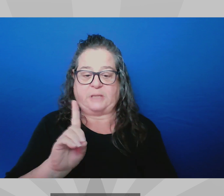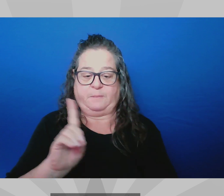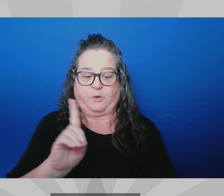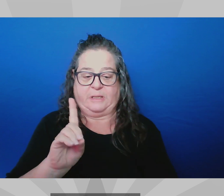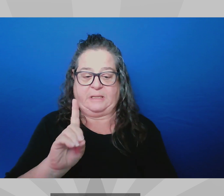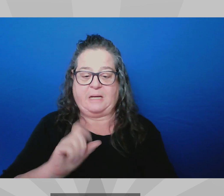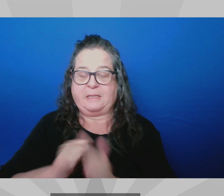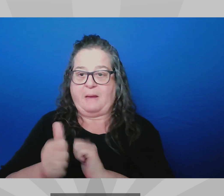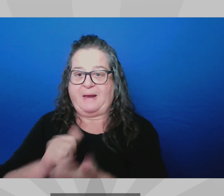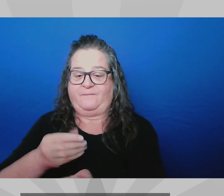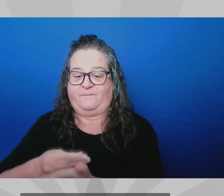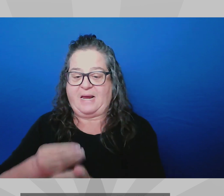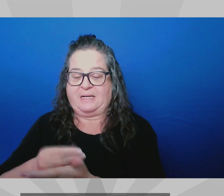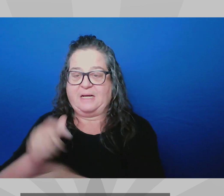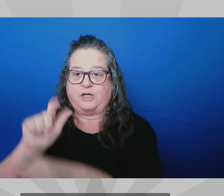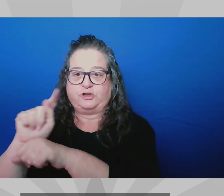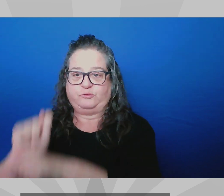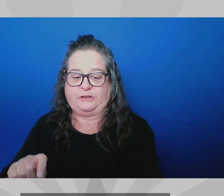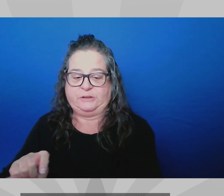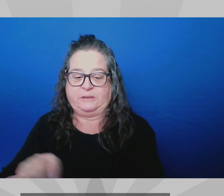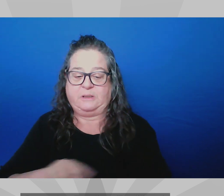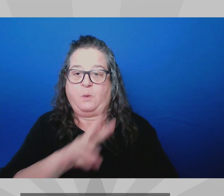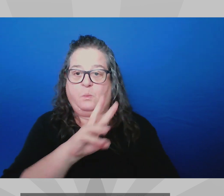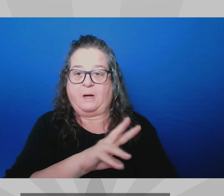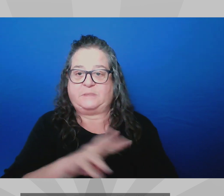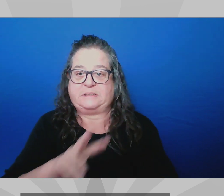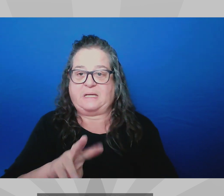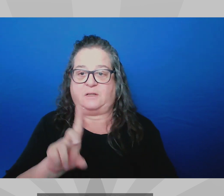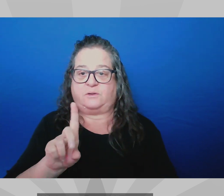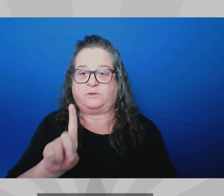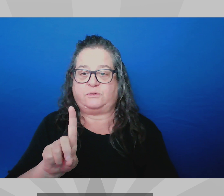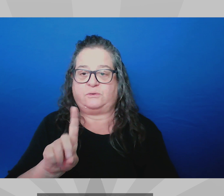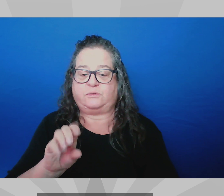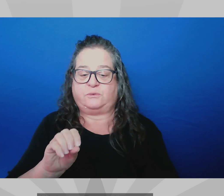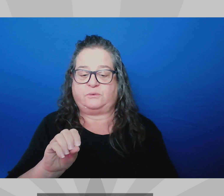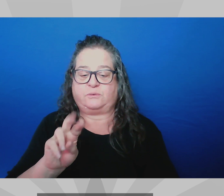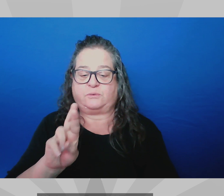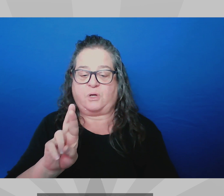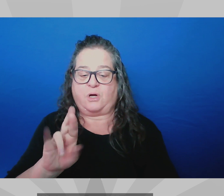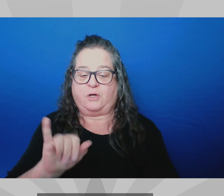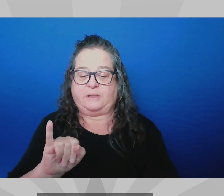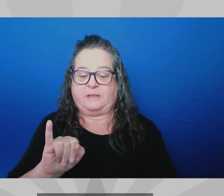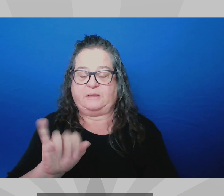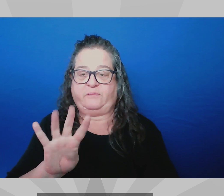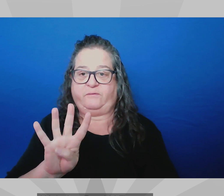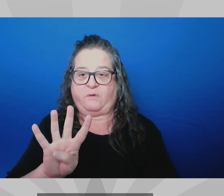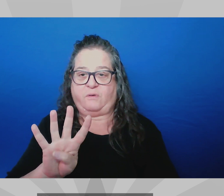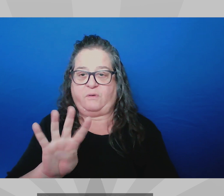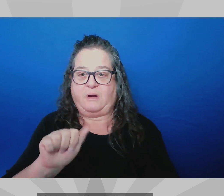Party, Democratic. Campaign funding, traditional. Website,